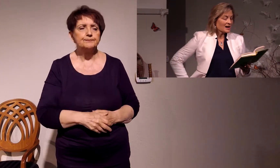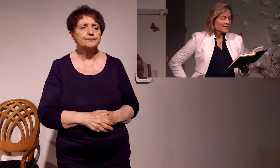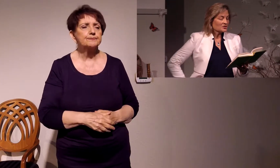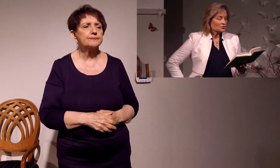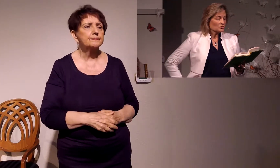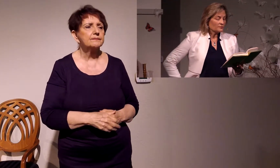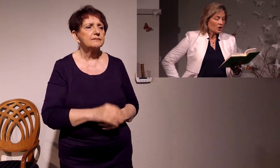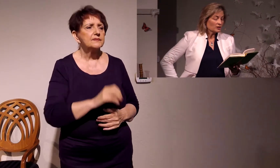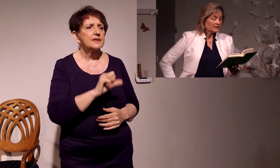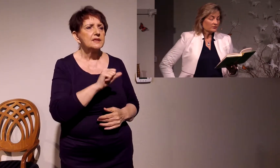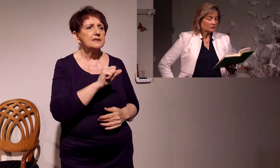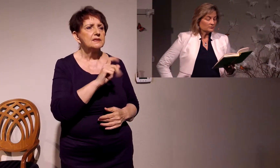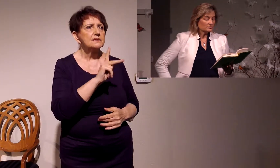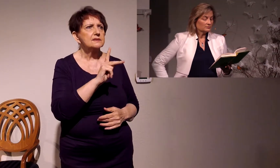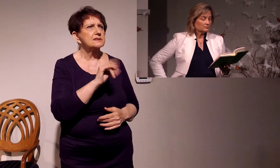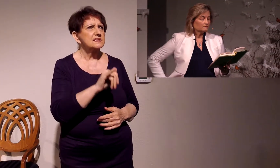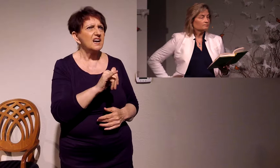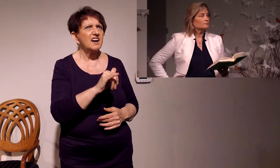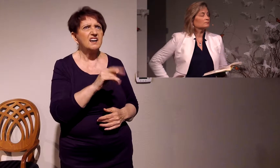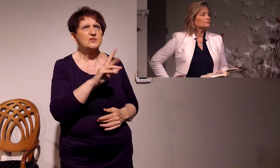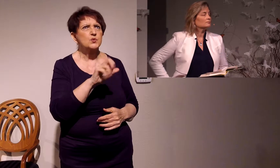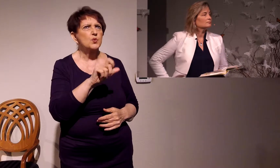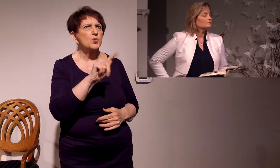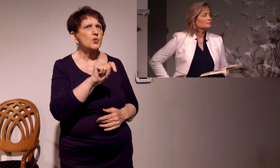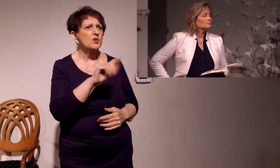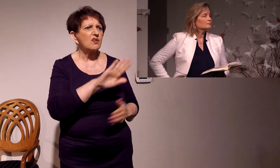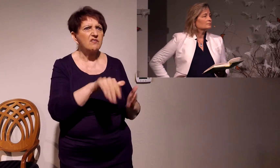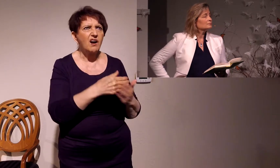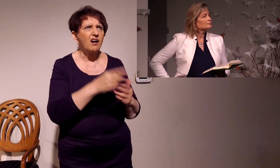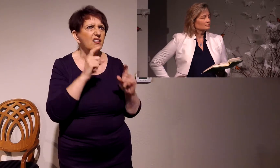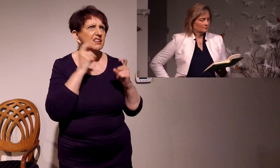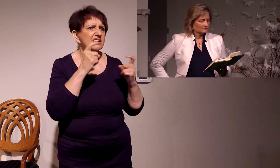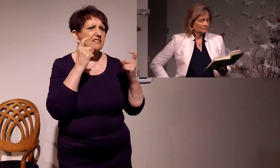The sky is the root of all evil.